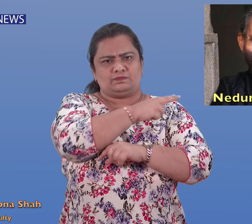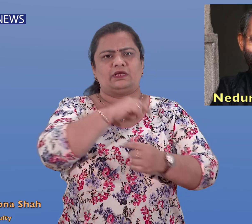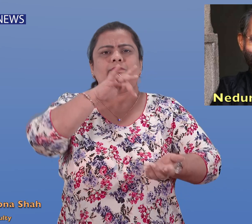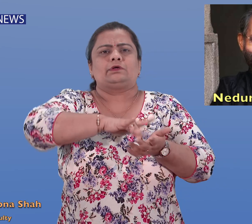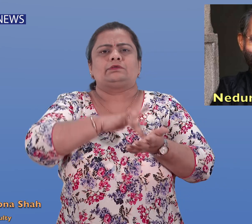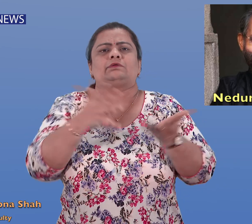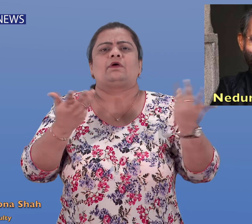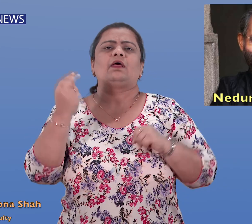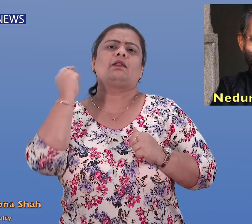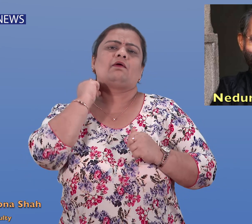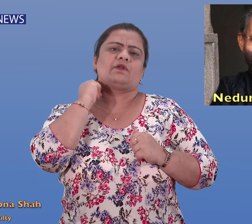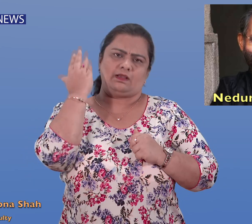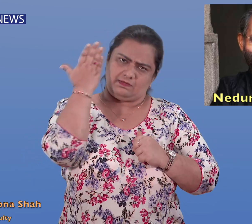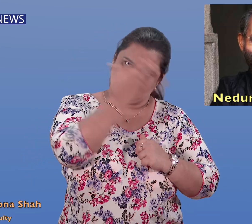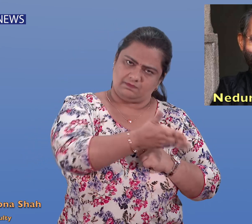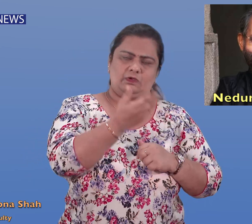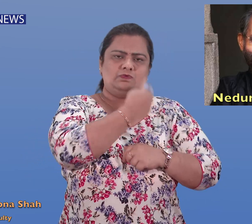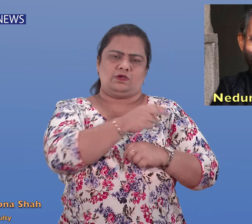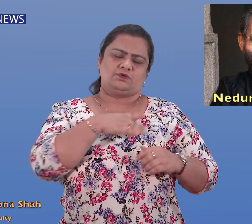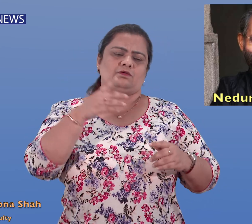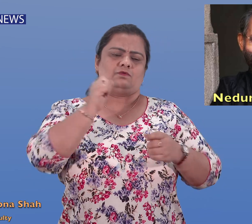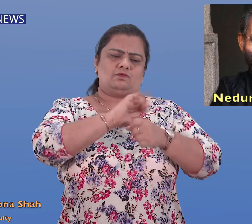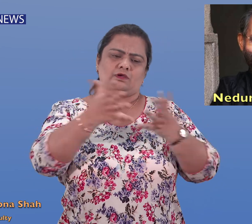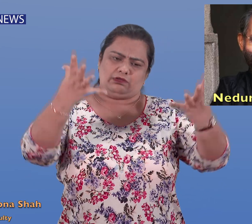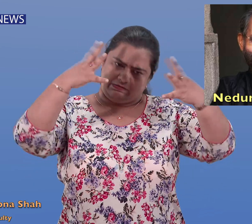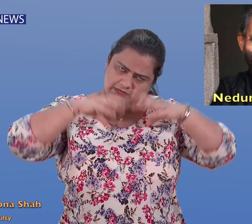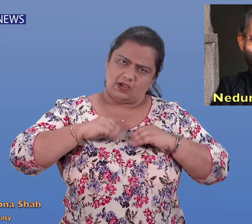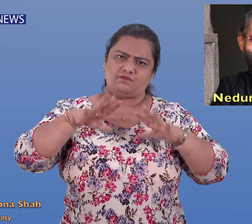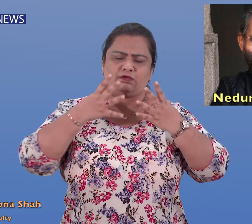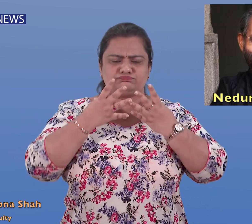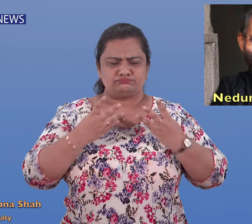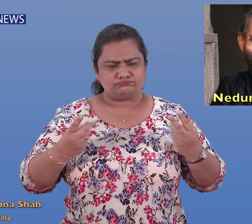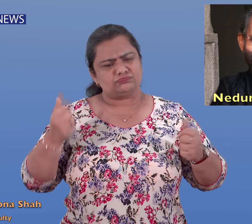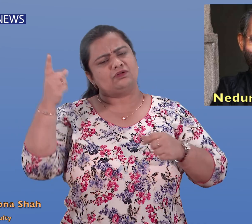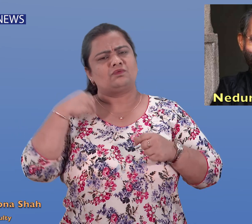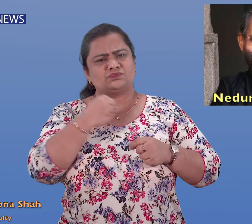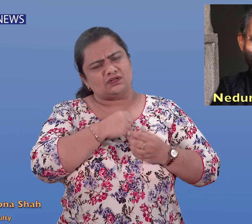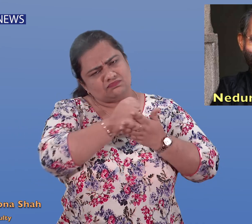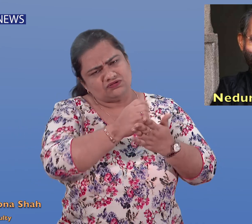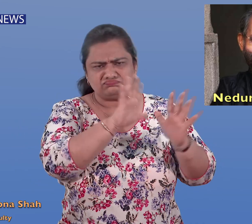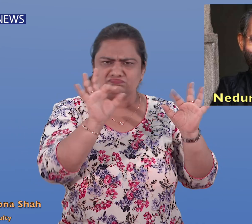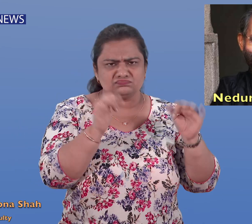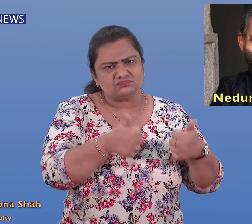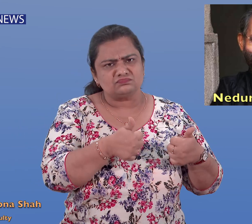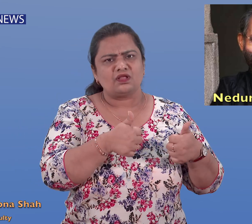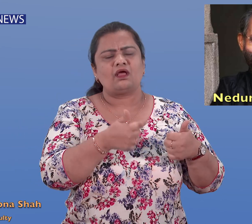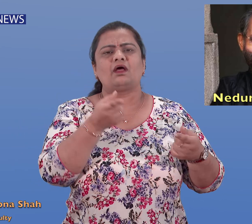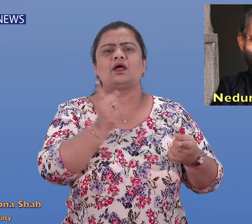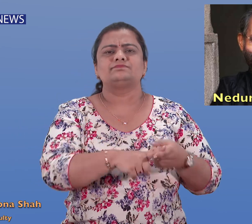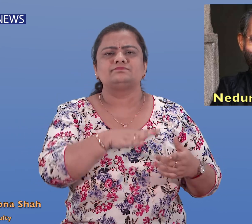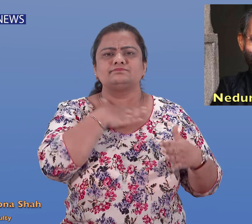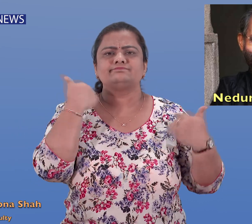COVID. He was 73. He has acted in more than 500 films and has won 3 national